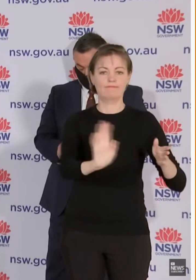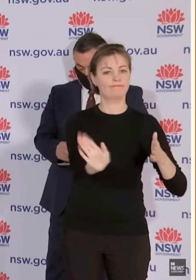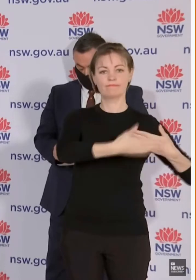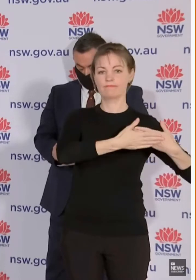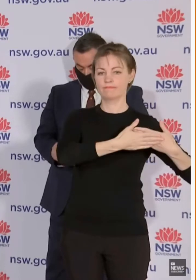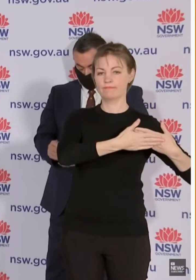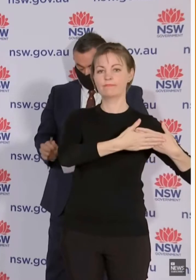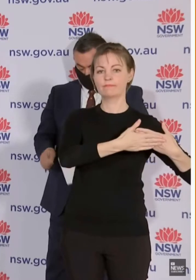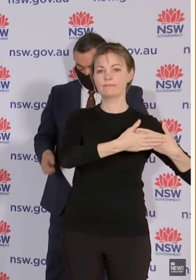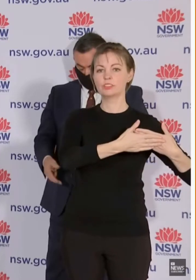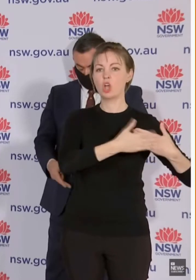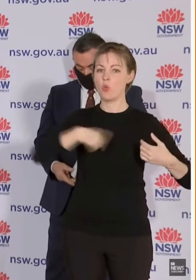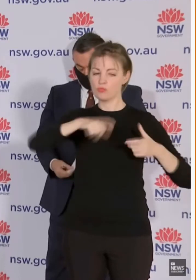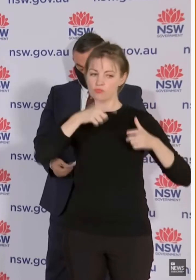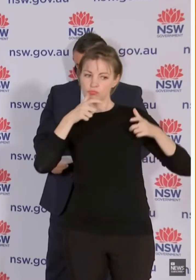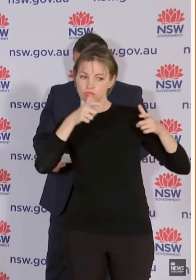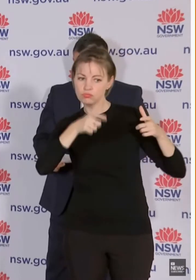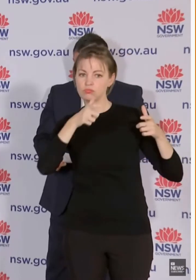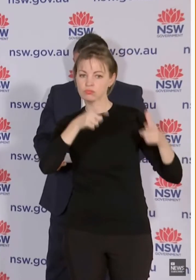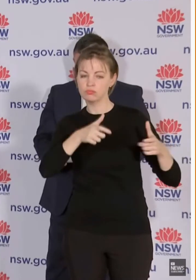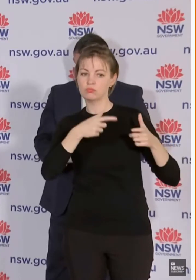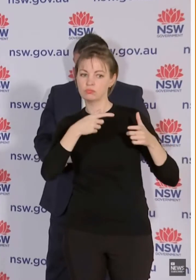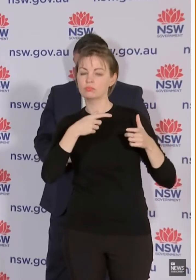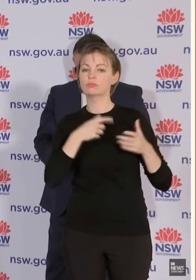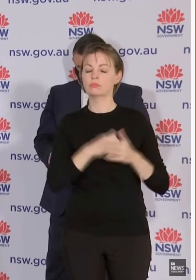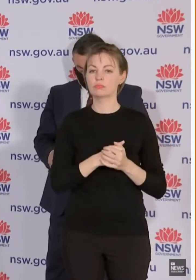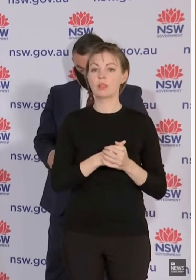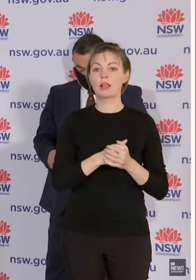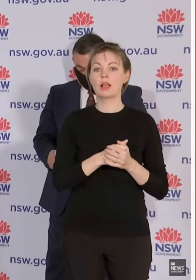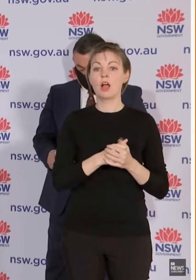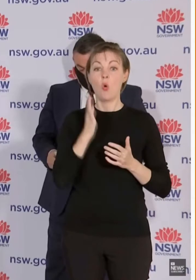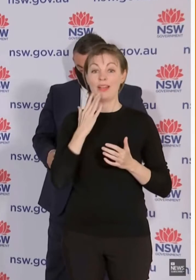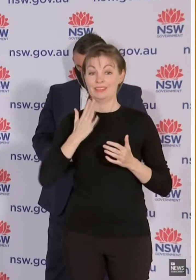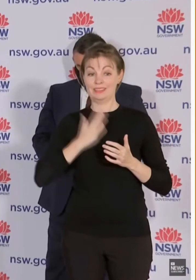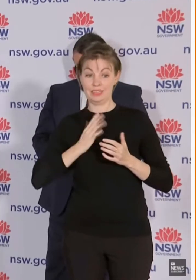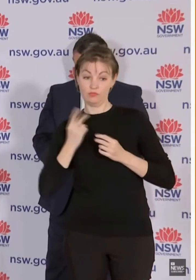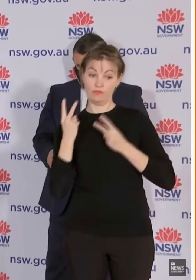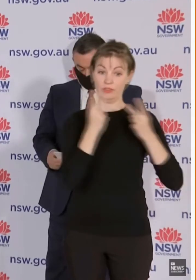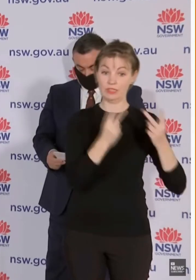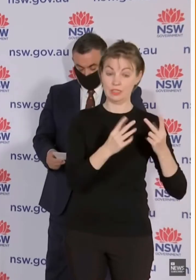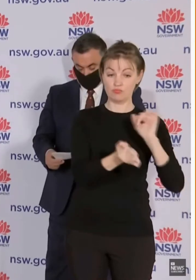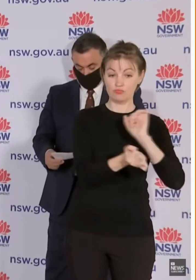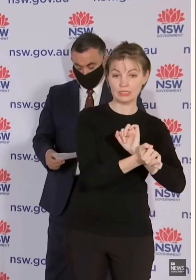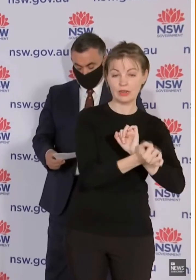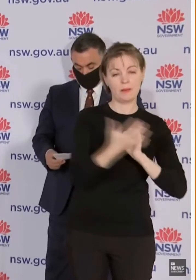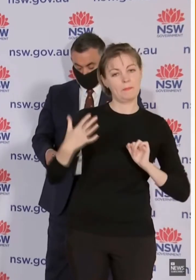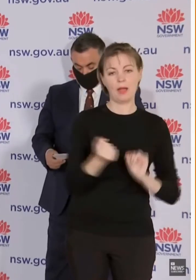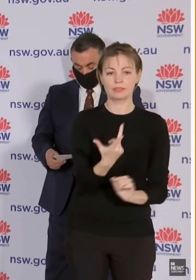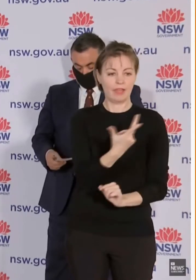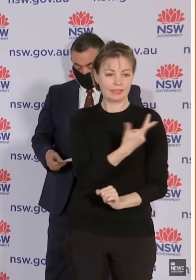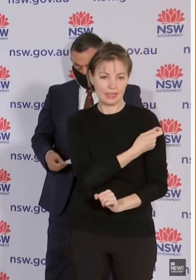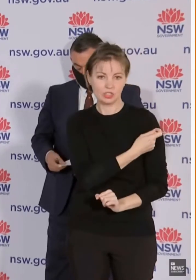appropriate public health action is occurring. There's vaccination going into the prison, there is infection control, practitioners on